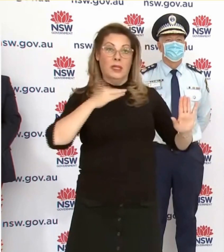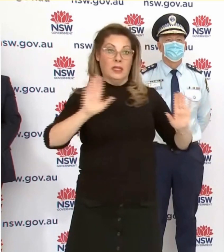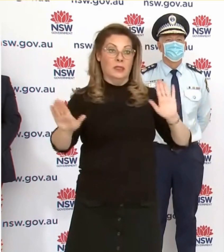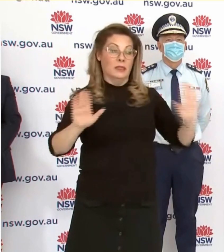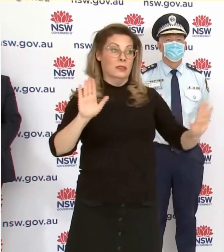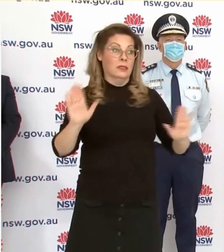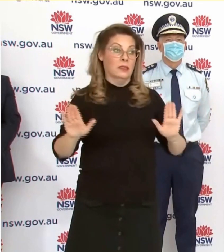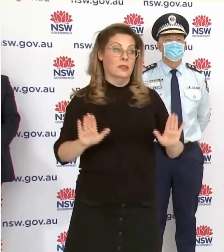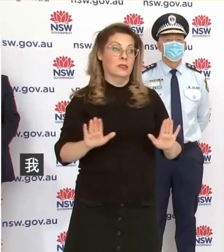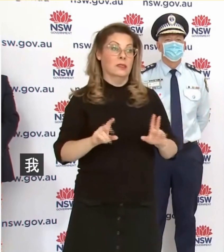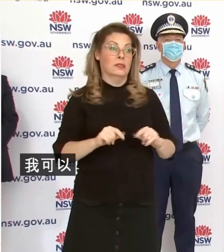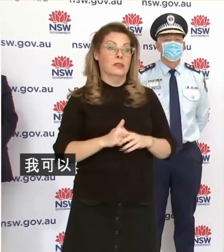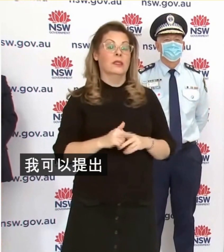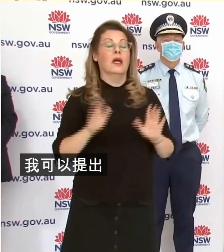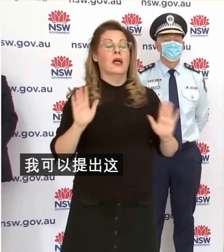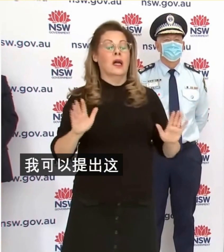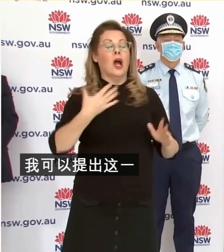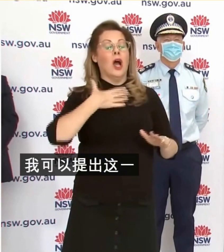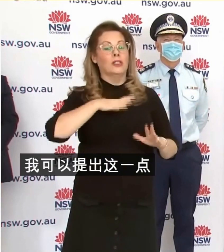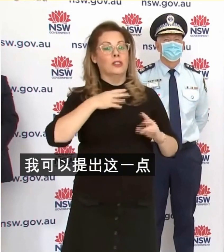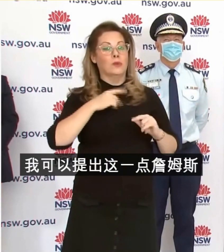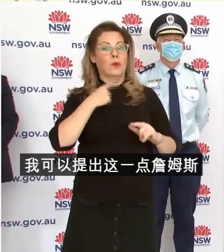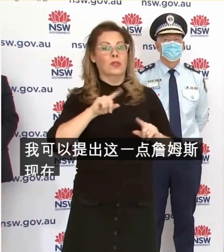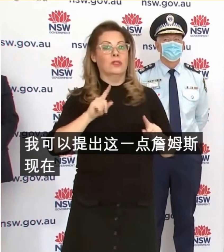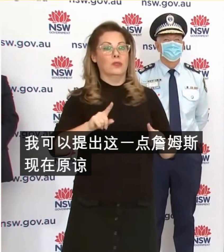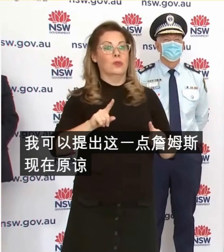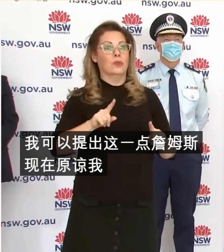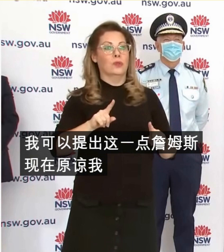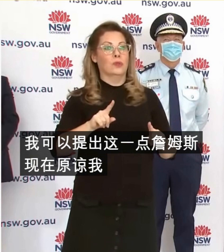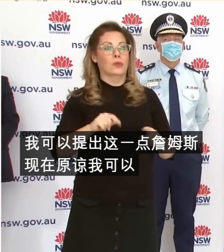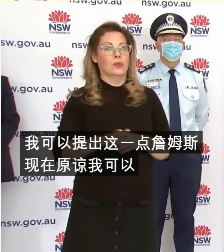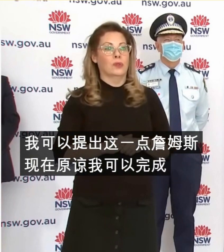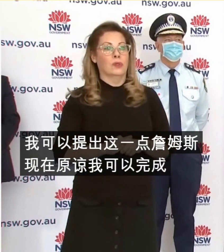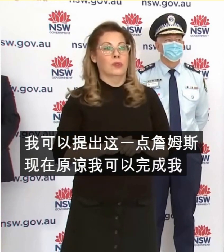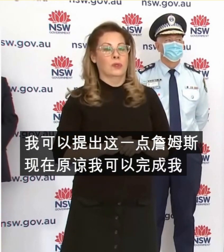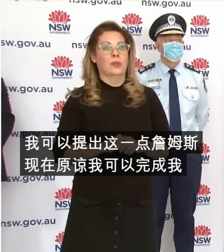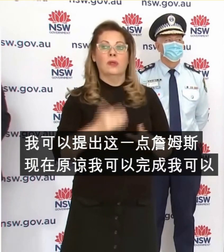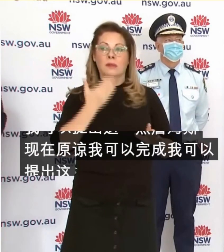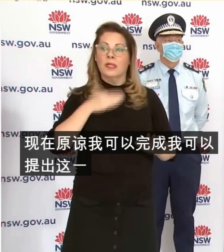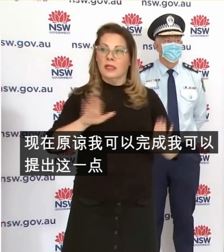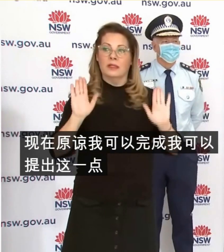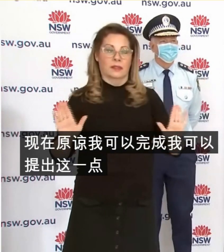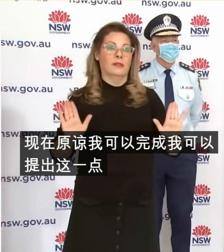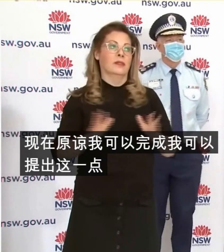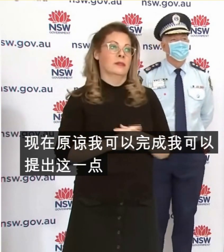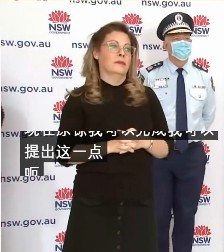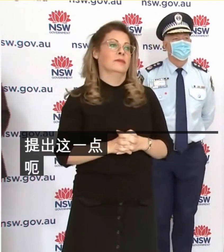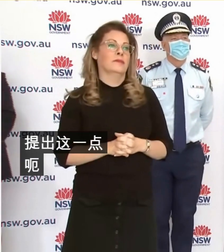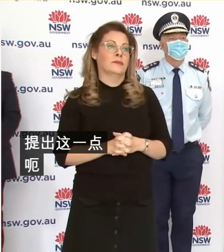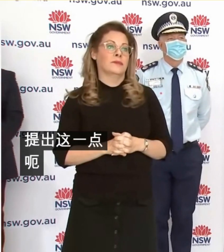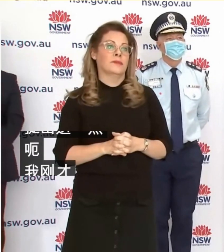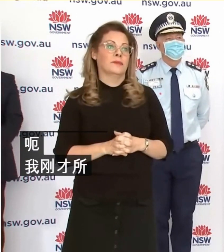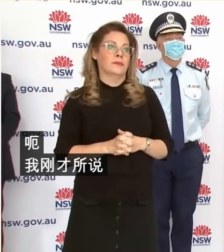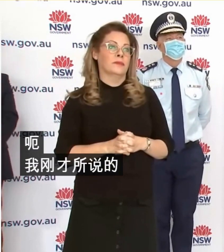and can I just say, can I make this point? No, excuse me, can I finish? Can I make this